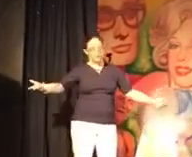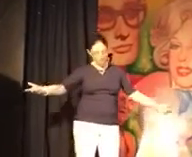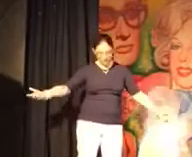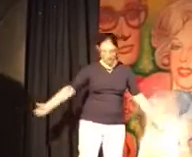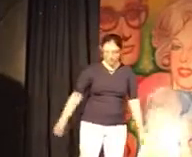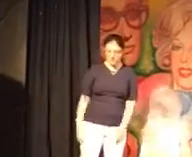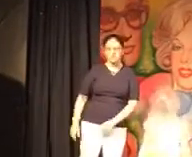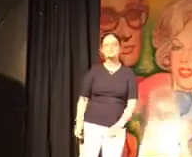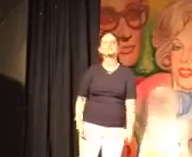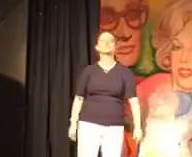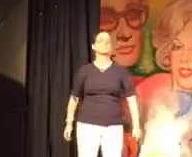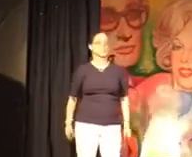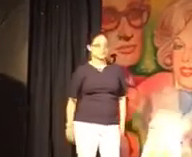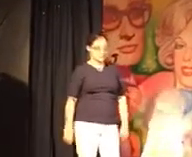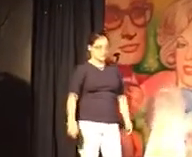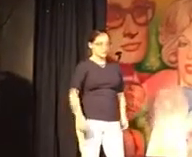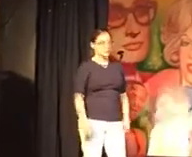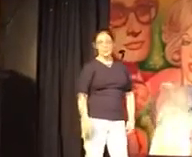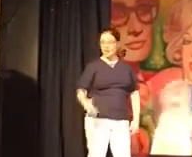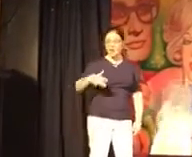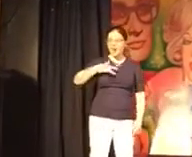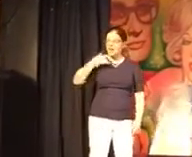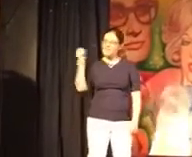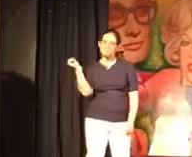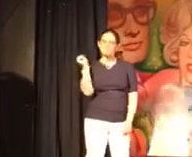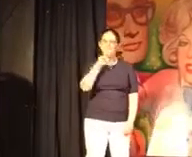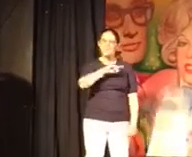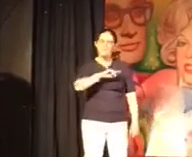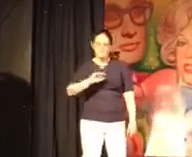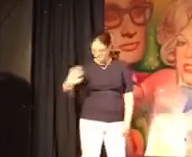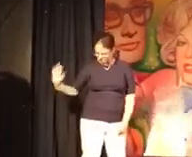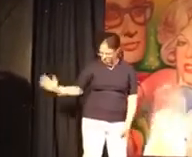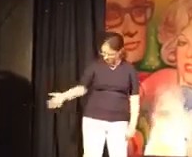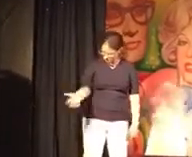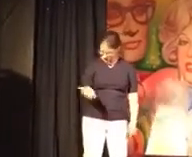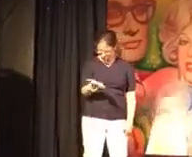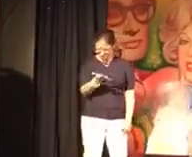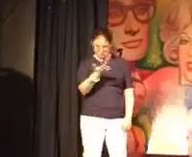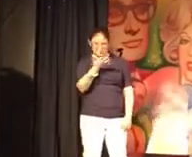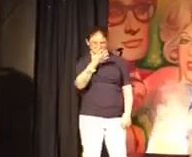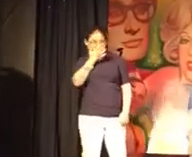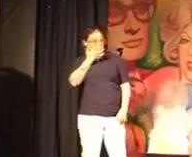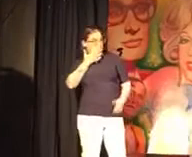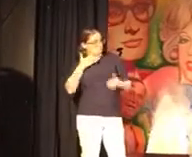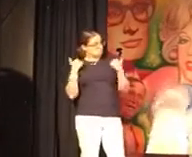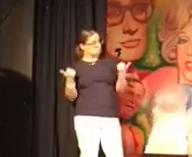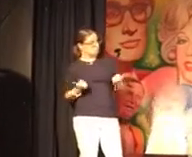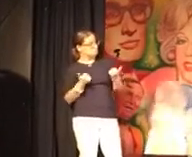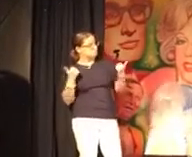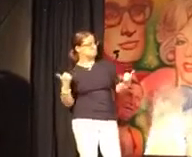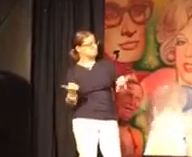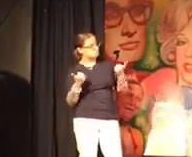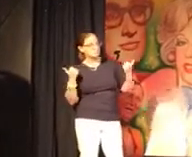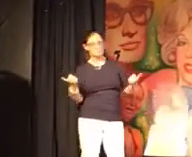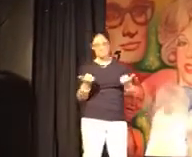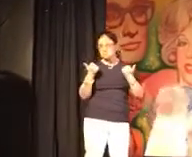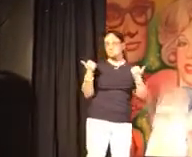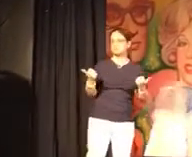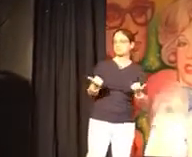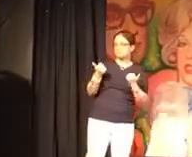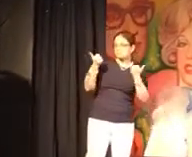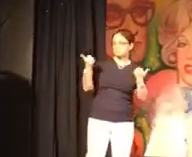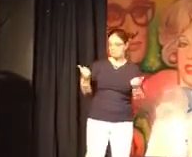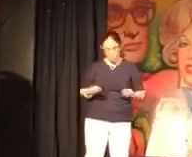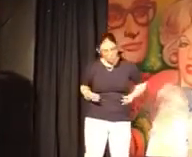night Well let's just find ways Making a partner when you get everything Just go